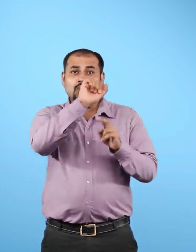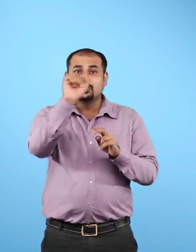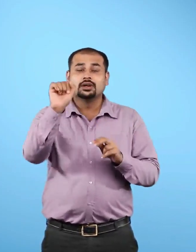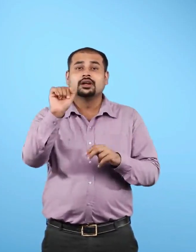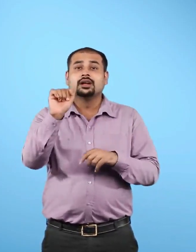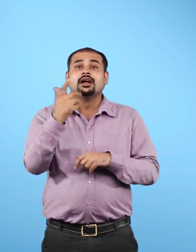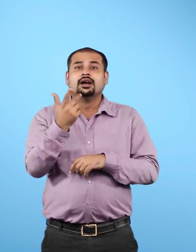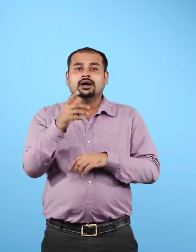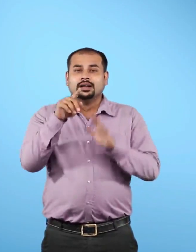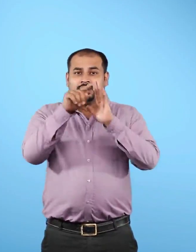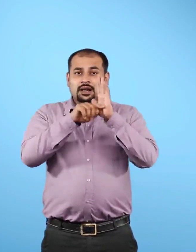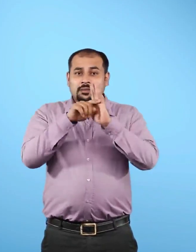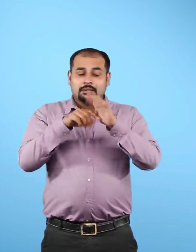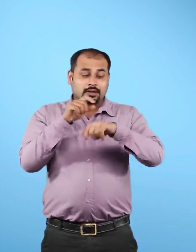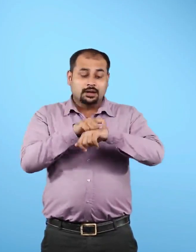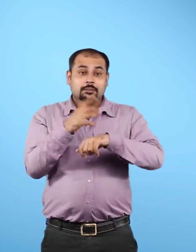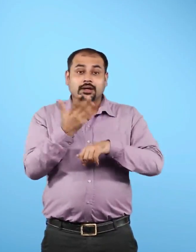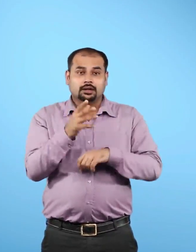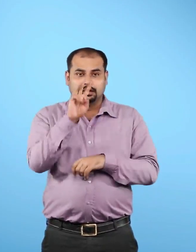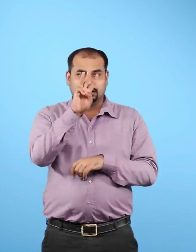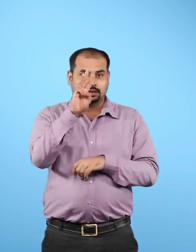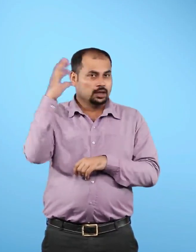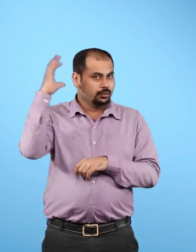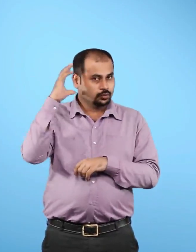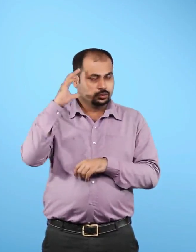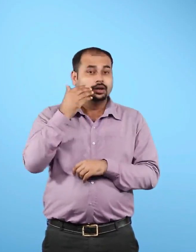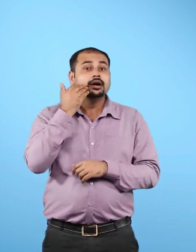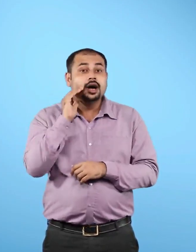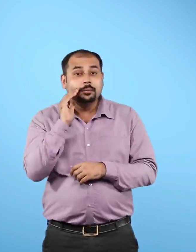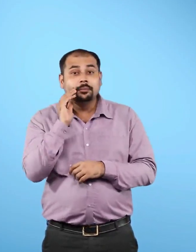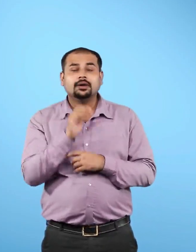on 16th January 2008.